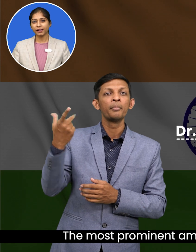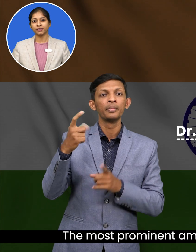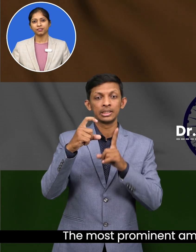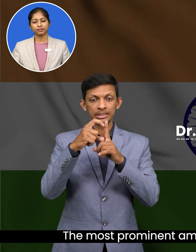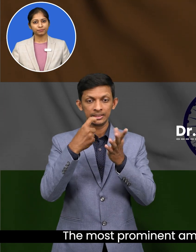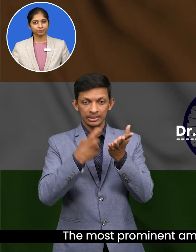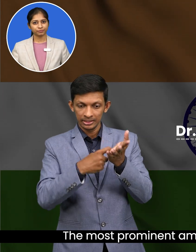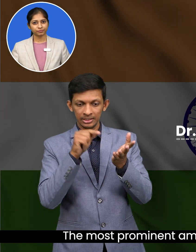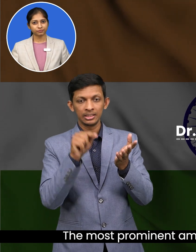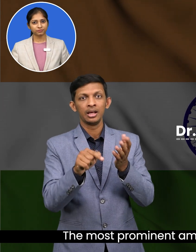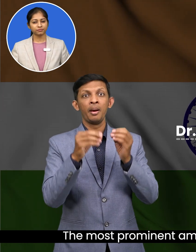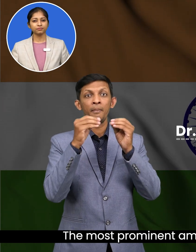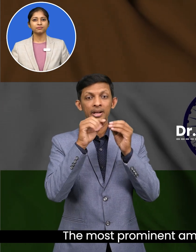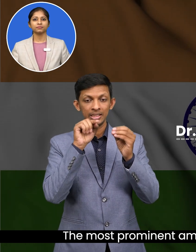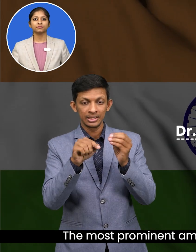B.R. Ambedkar.